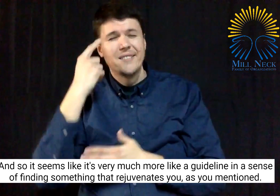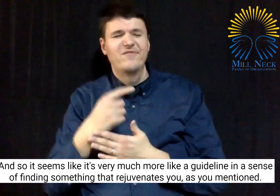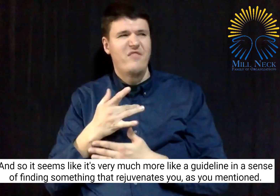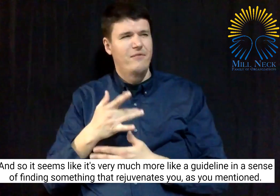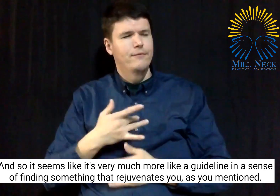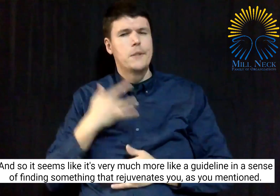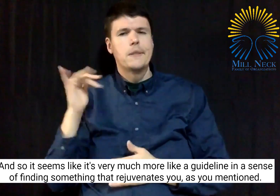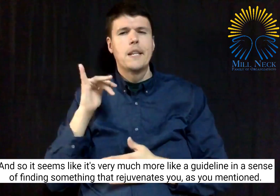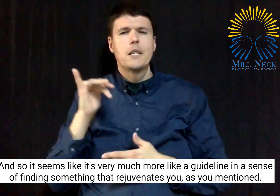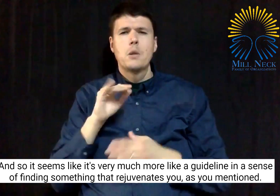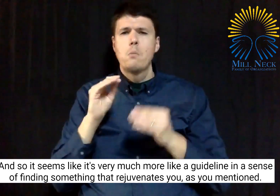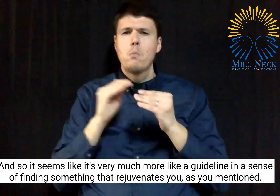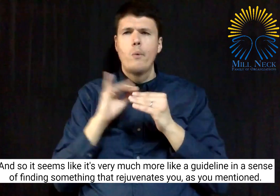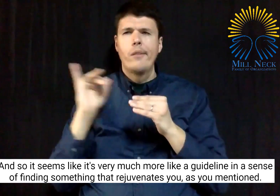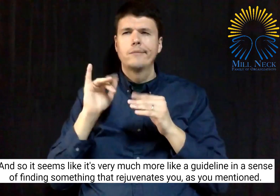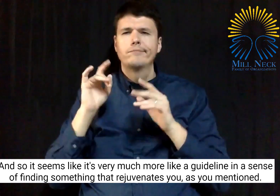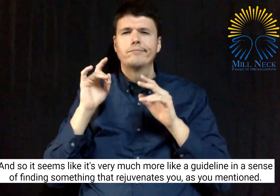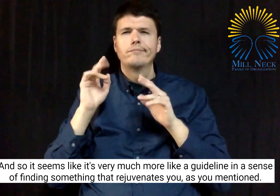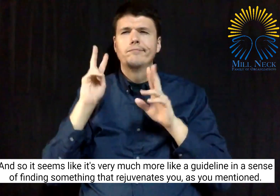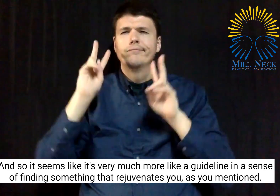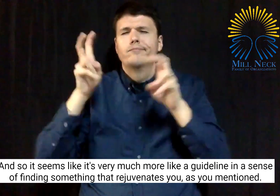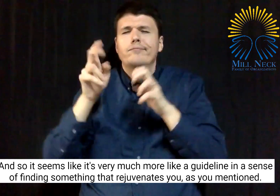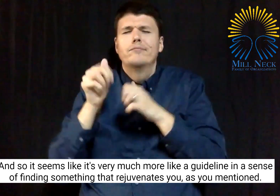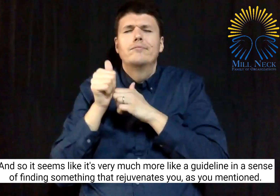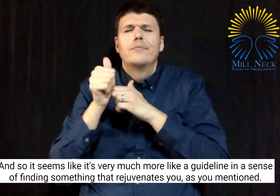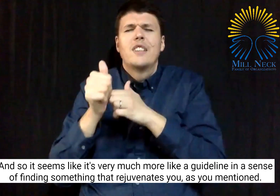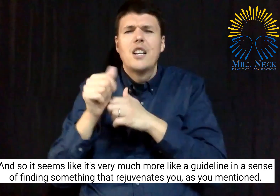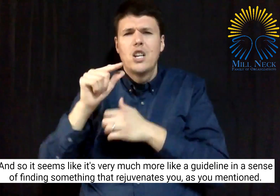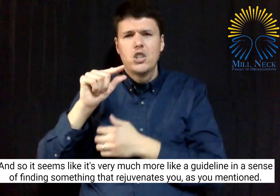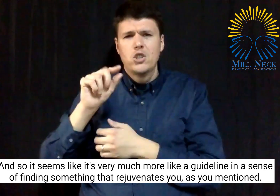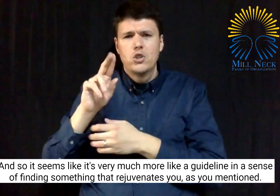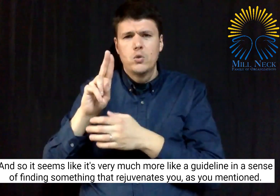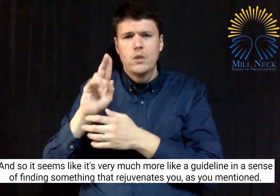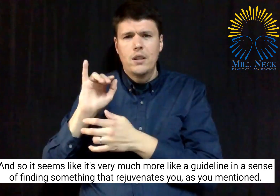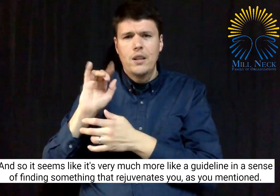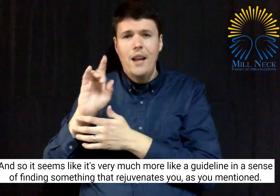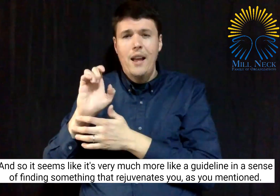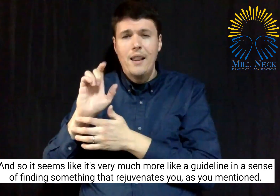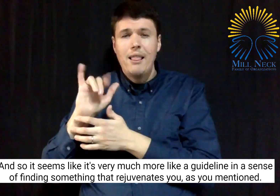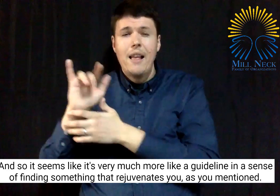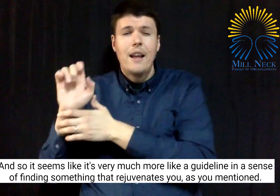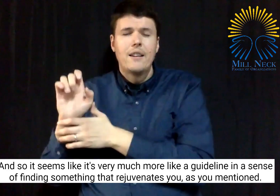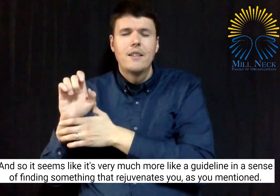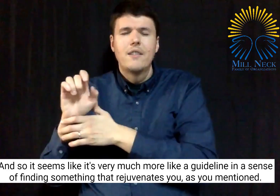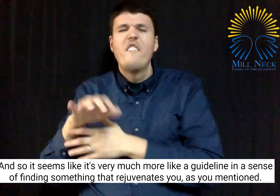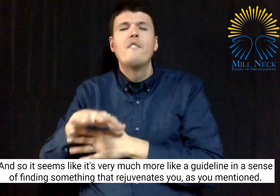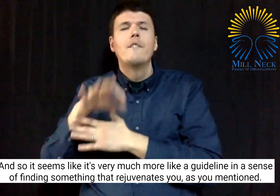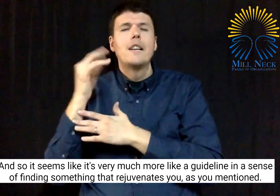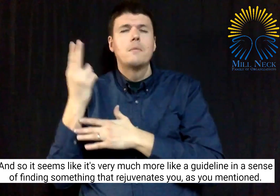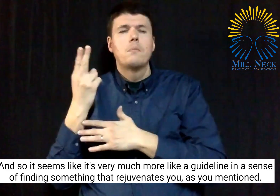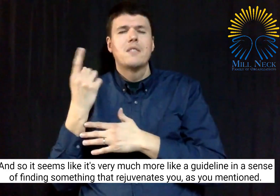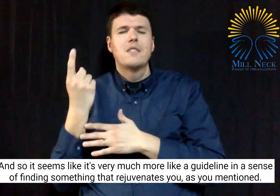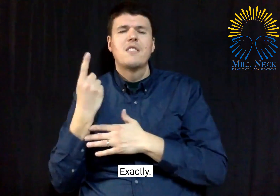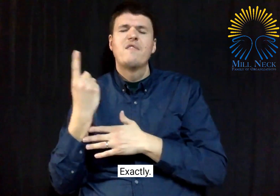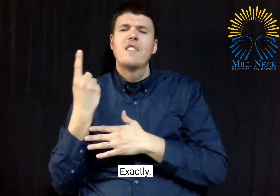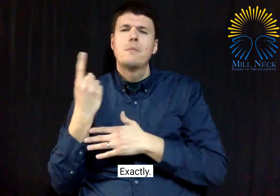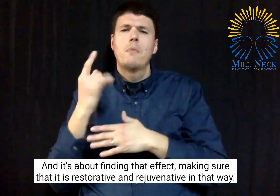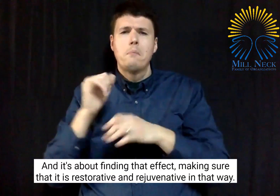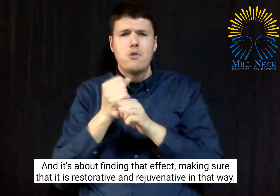much more like a guideline in a sense of finding something that rejuvenates you, as you mentioned. Exactly. And it's about